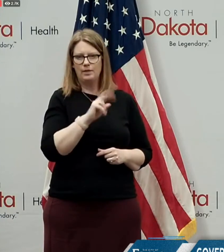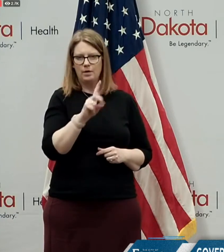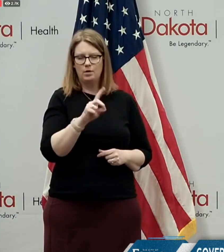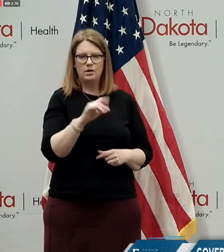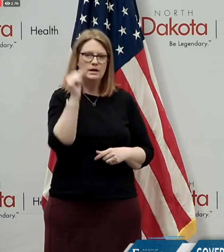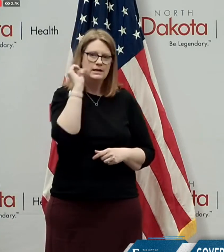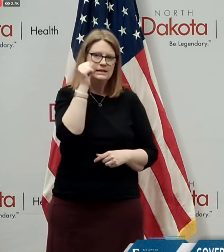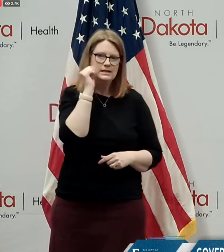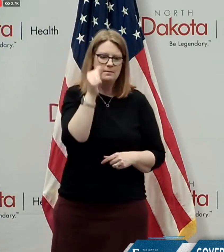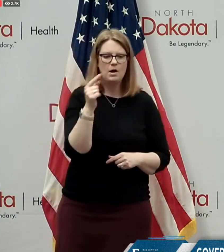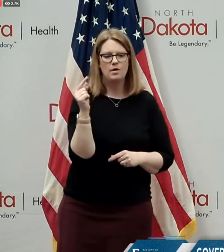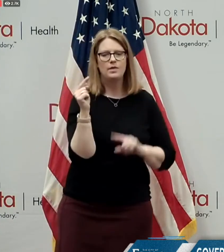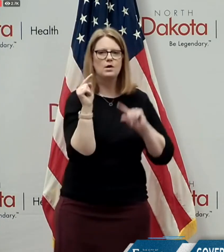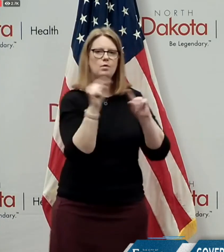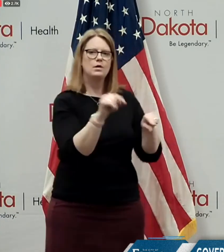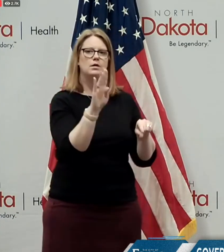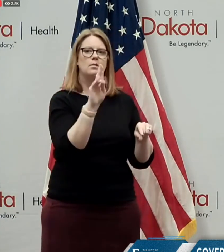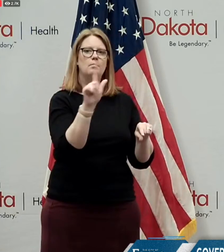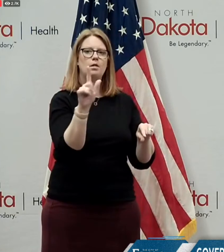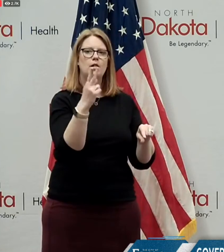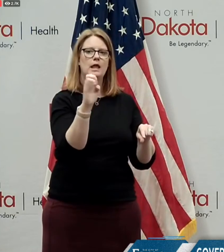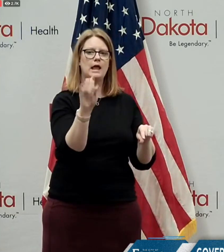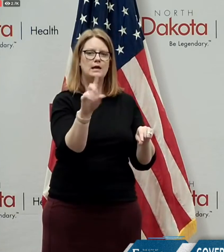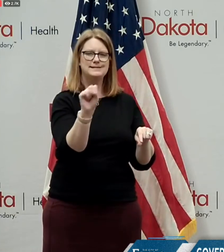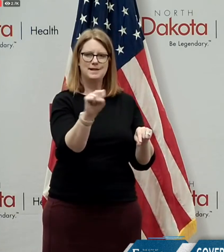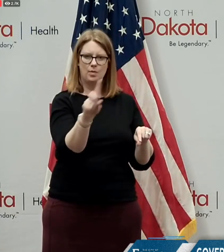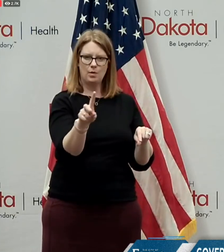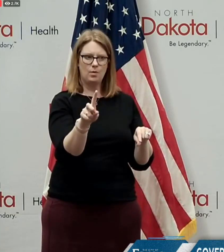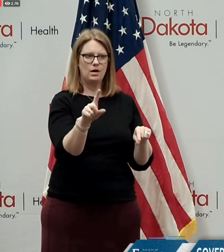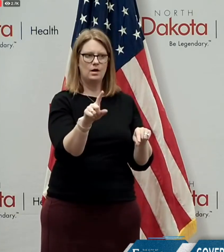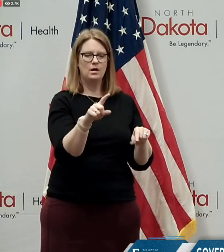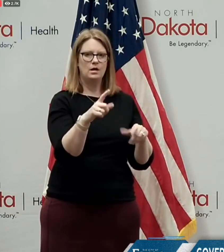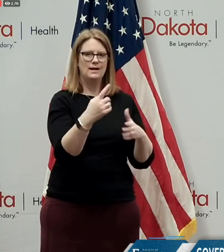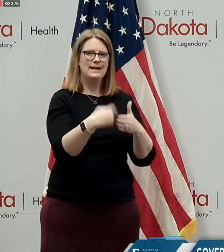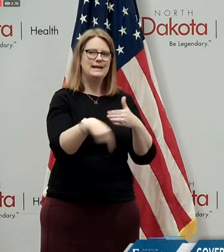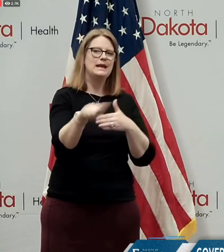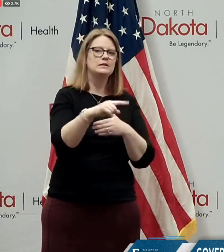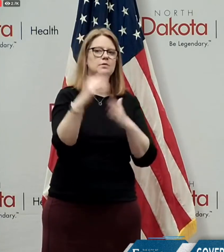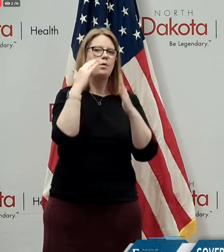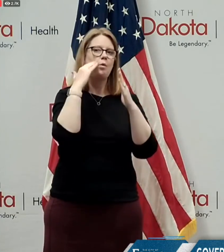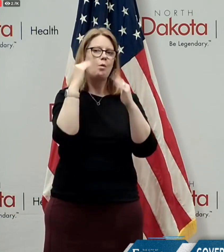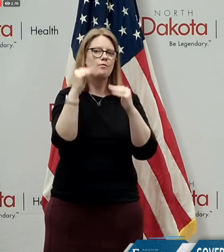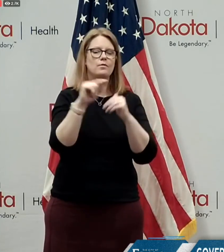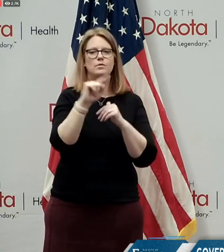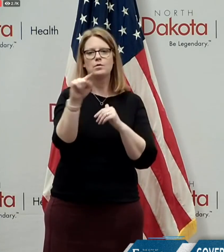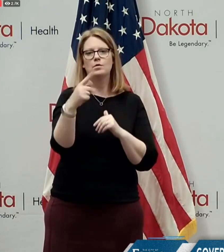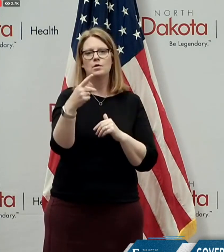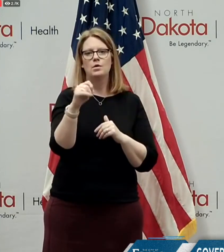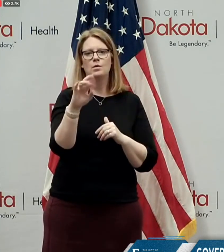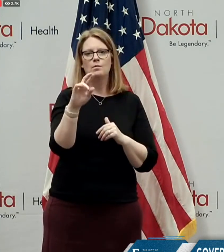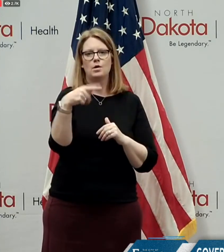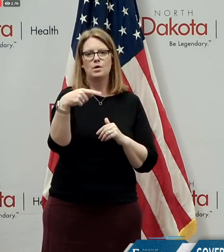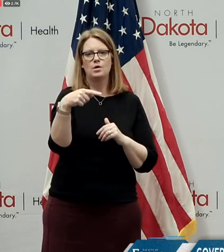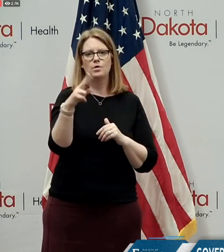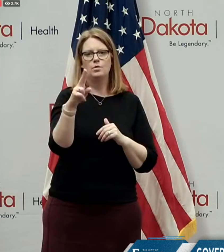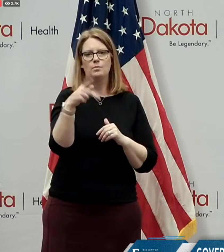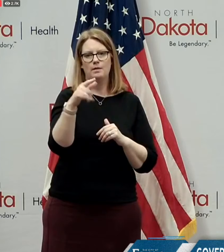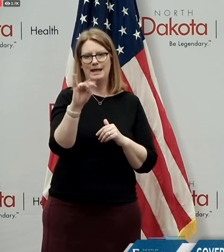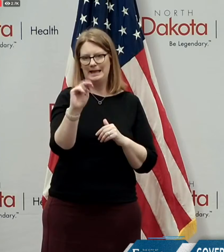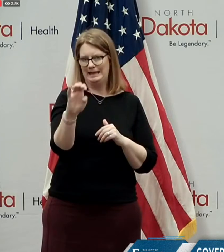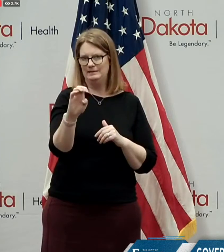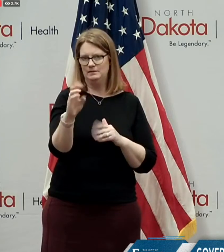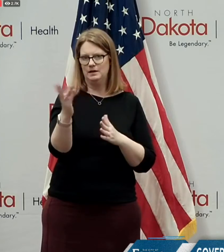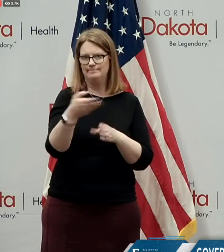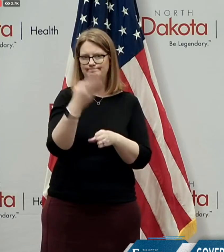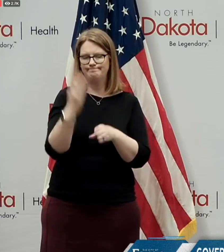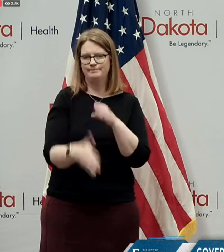they're going to be down in Bullhead, South Dakota. Next week, hopefully, we're up in Porcupine and wrapping up